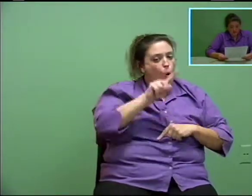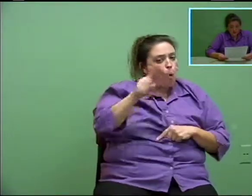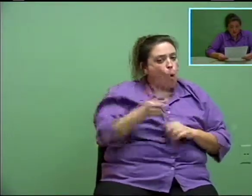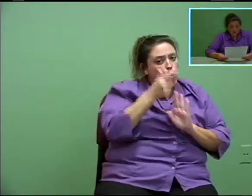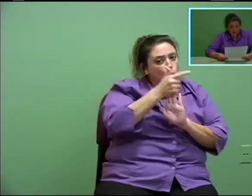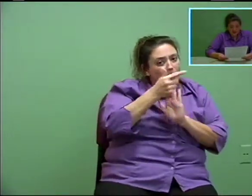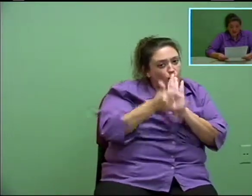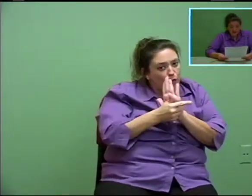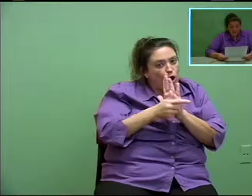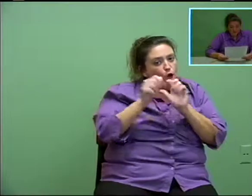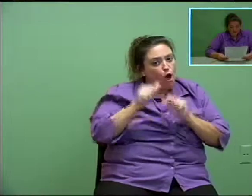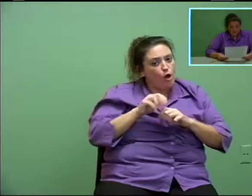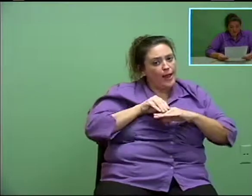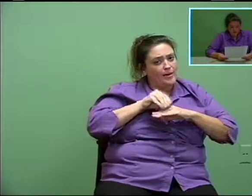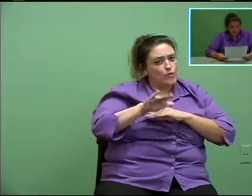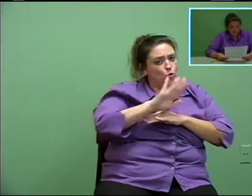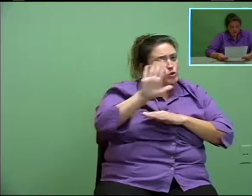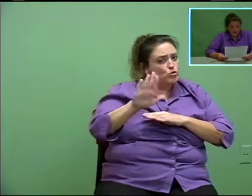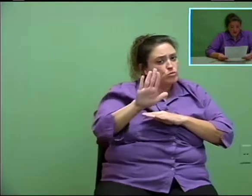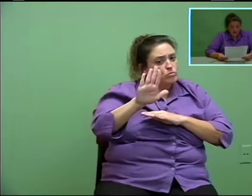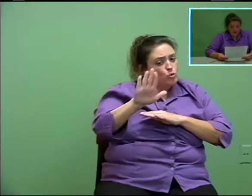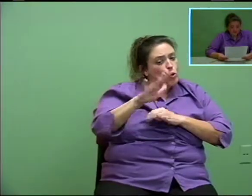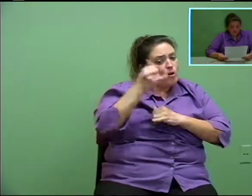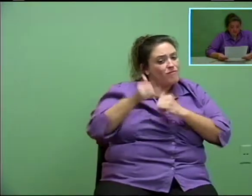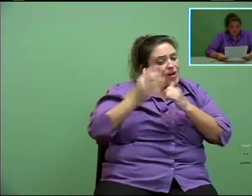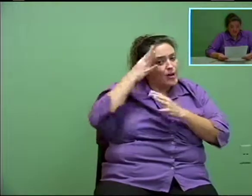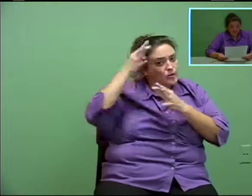verdict. You must render your verdict with